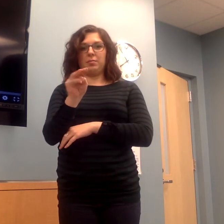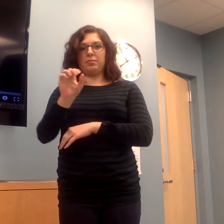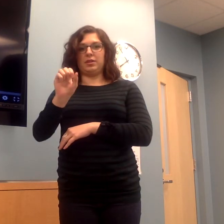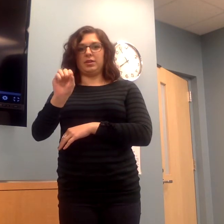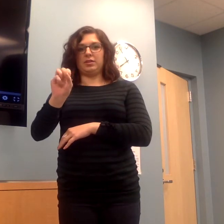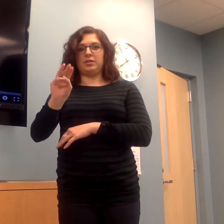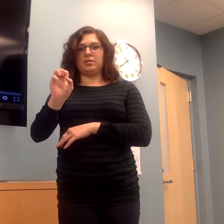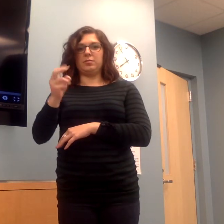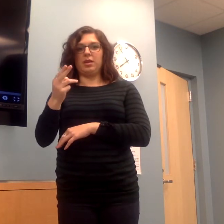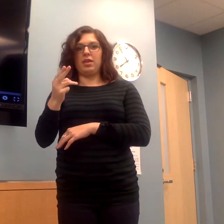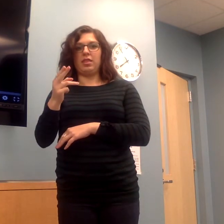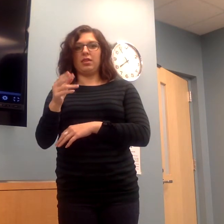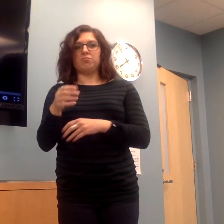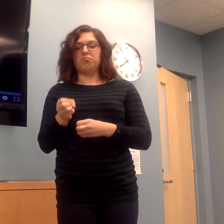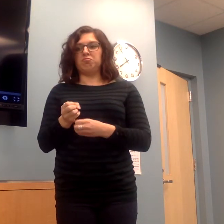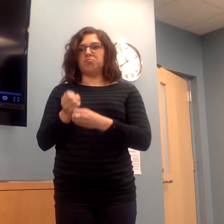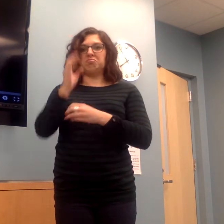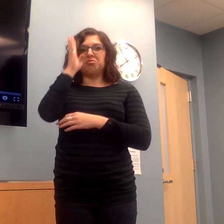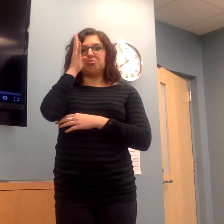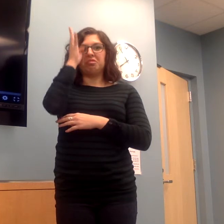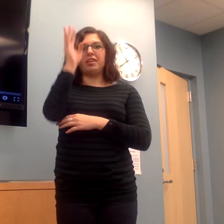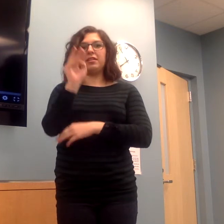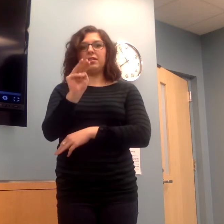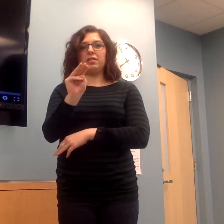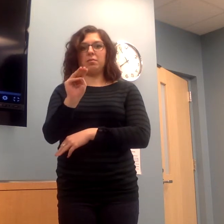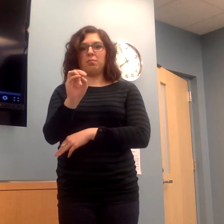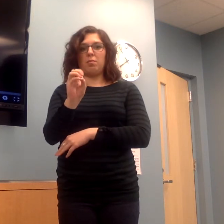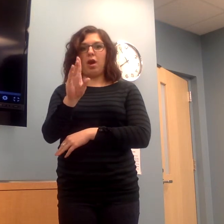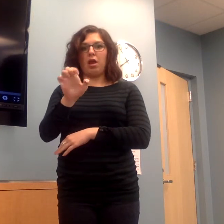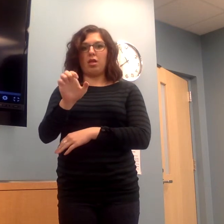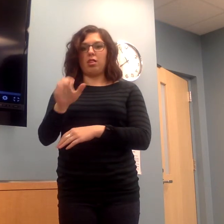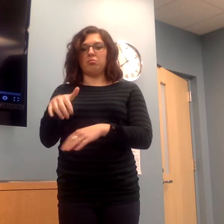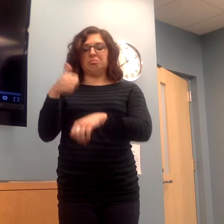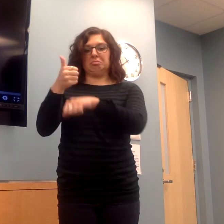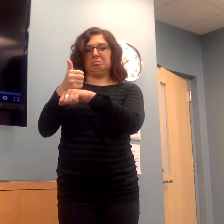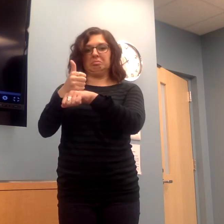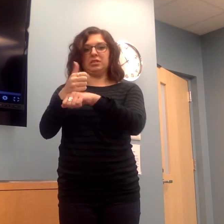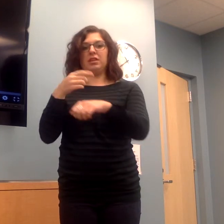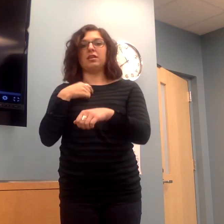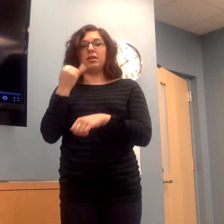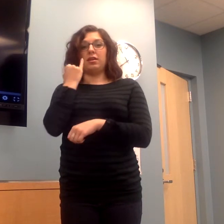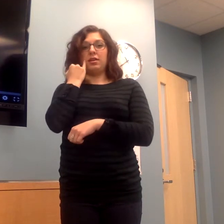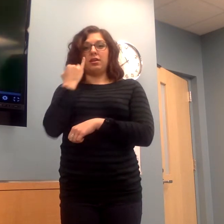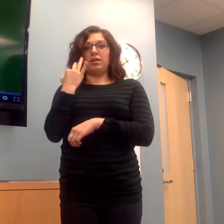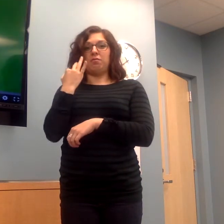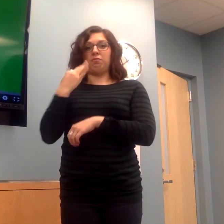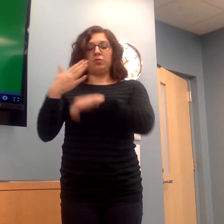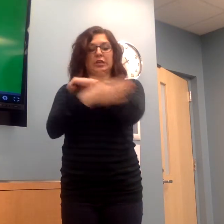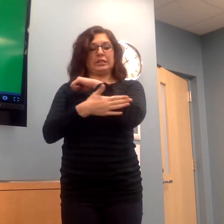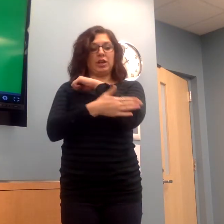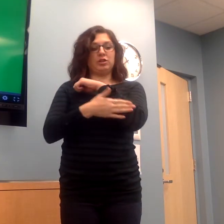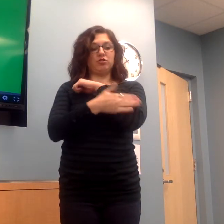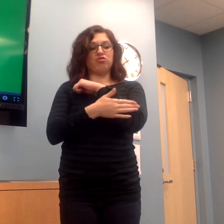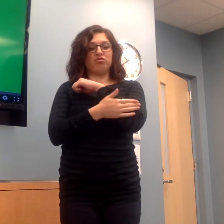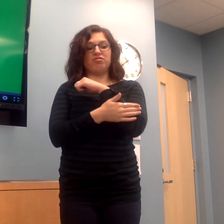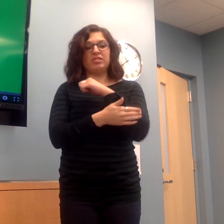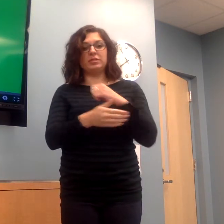international trade. Smith figured out that if countries specialized in producing those items where they had absolute